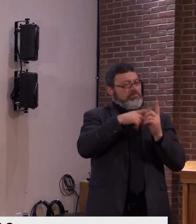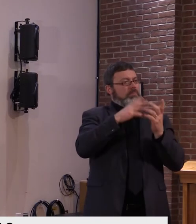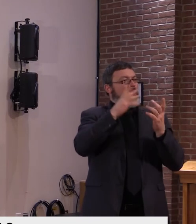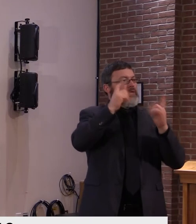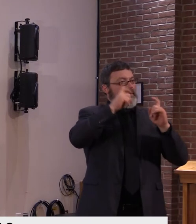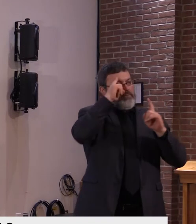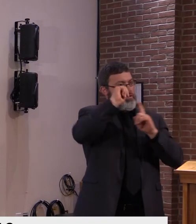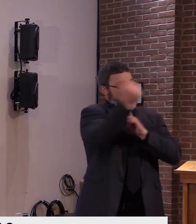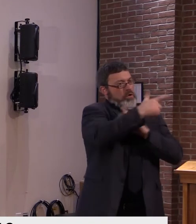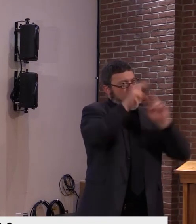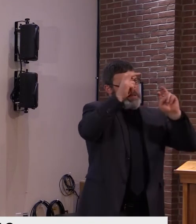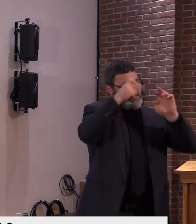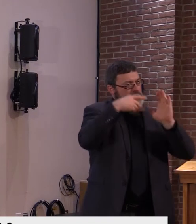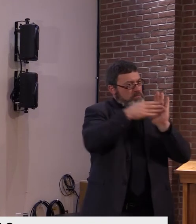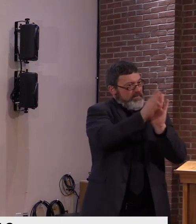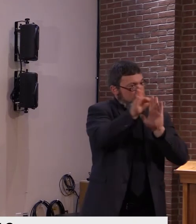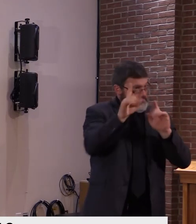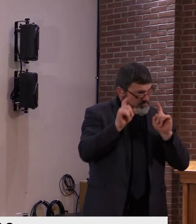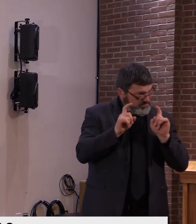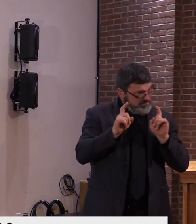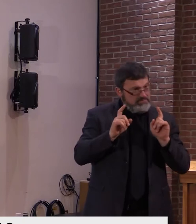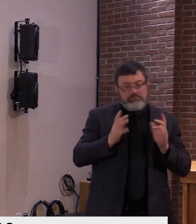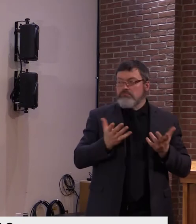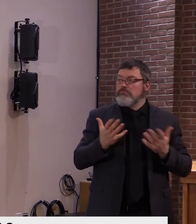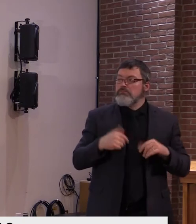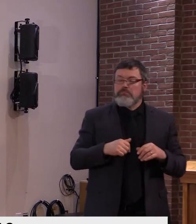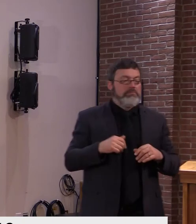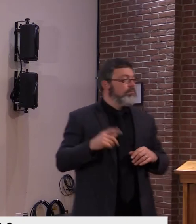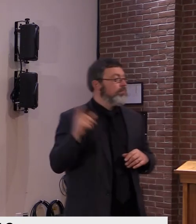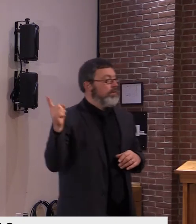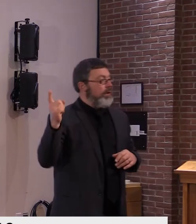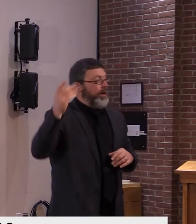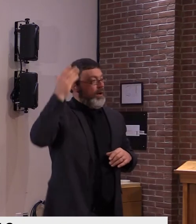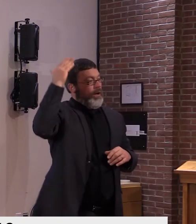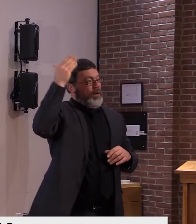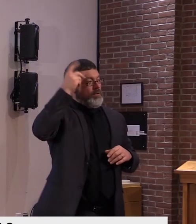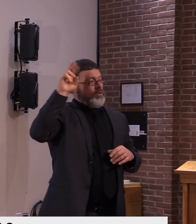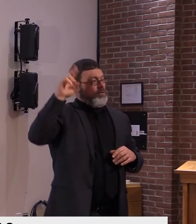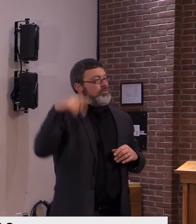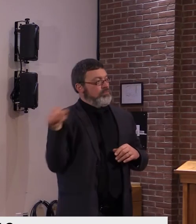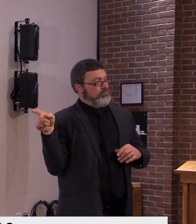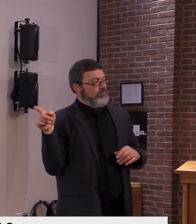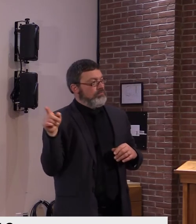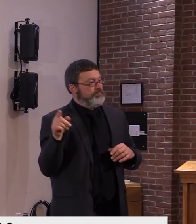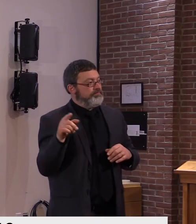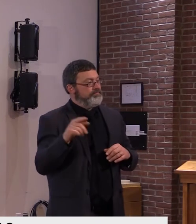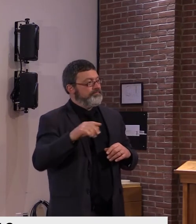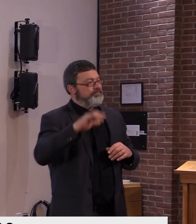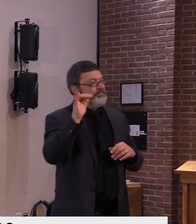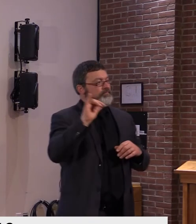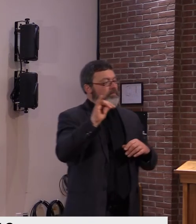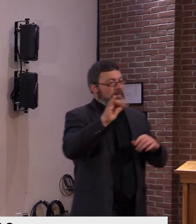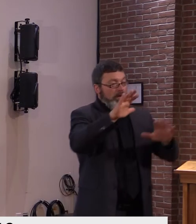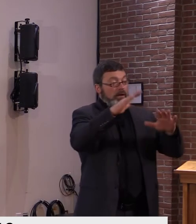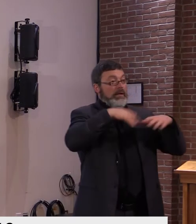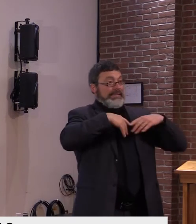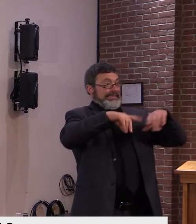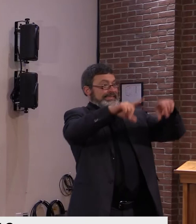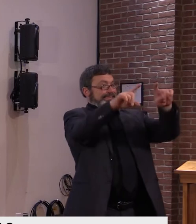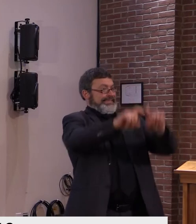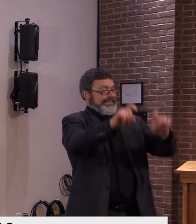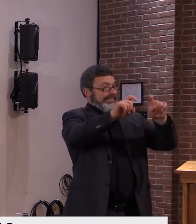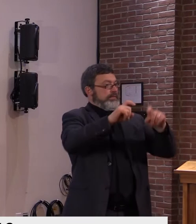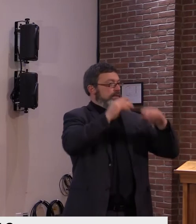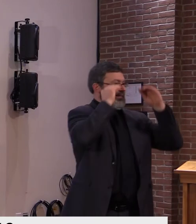schools. That is just a segment of our population. So if they were the only population we were